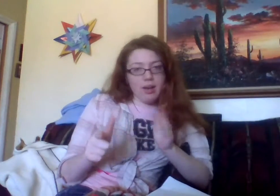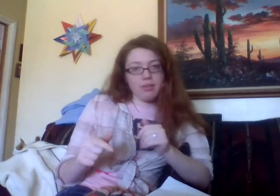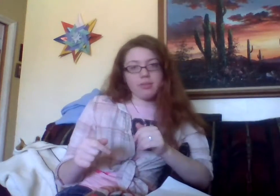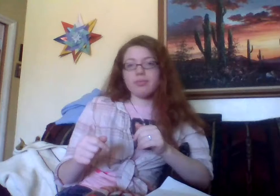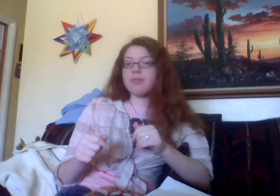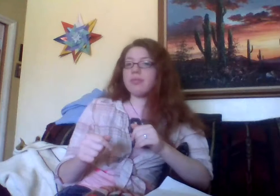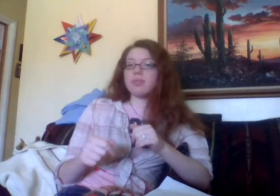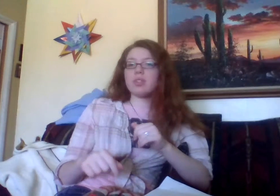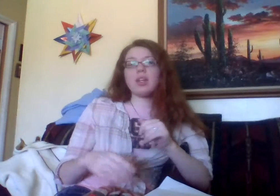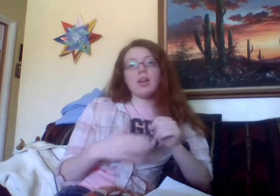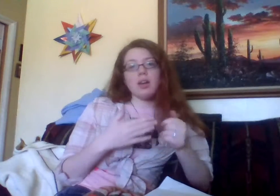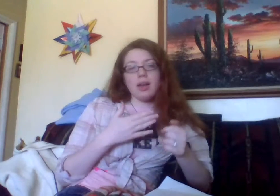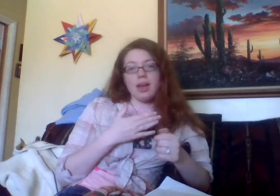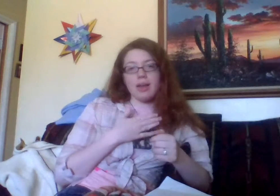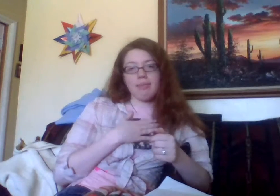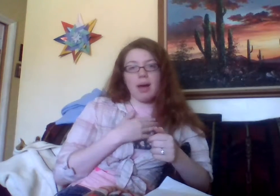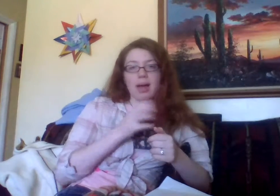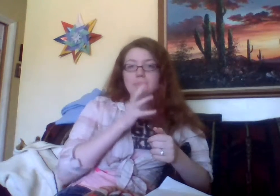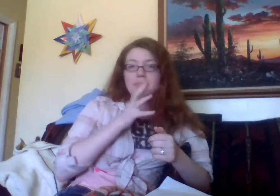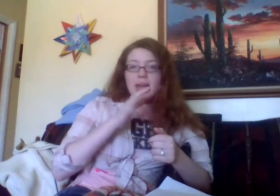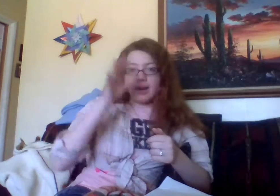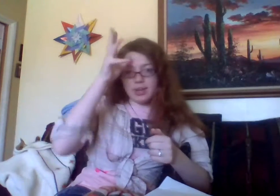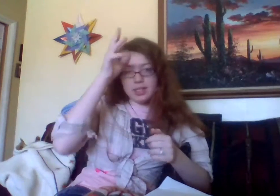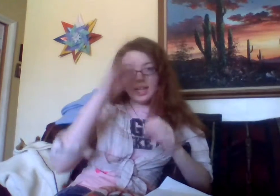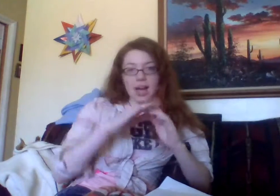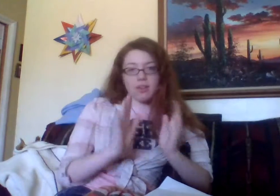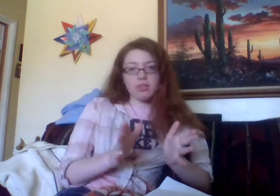allowed. At my parents' house,